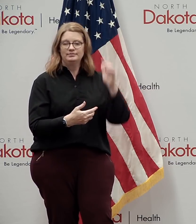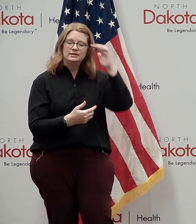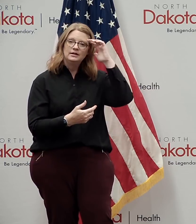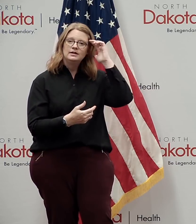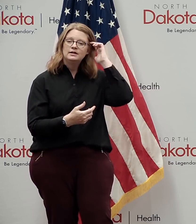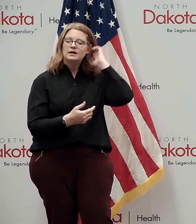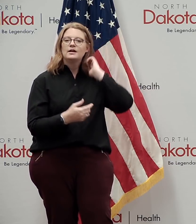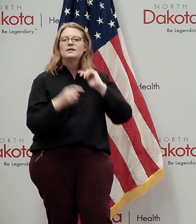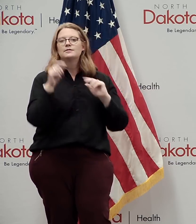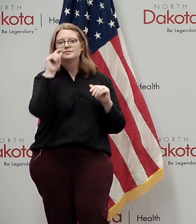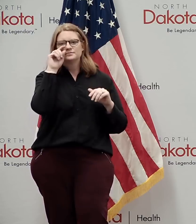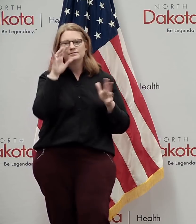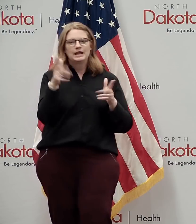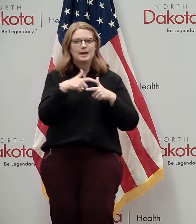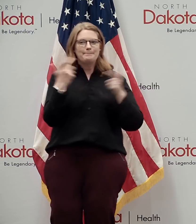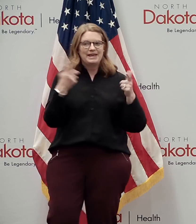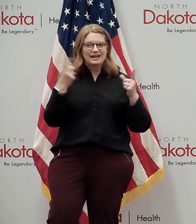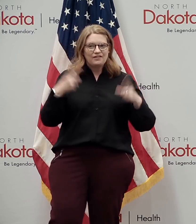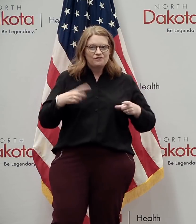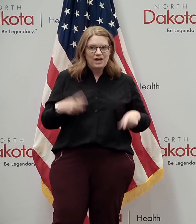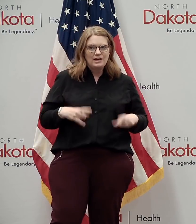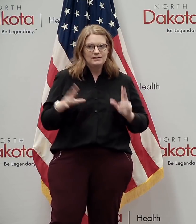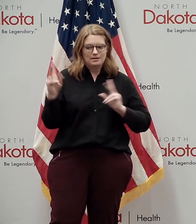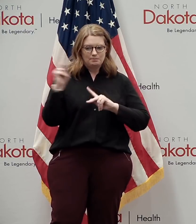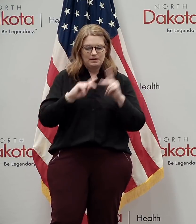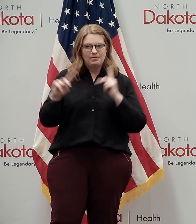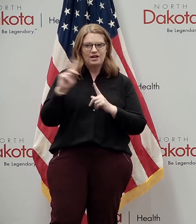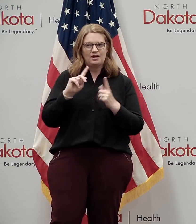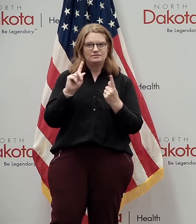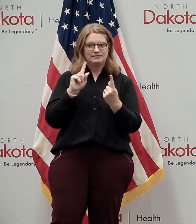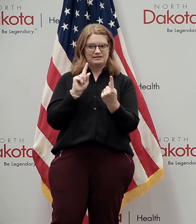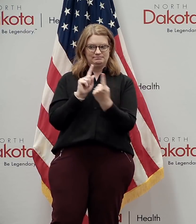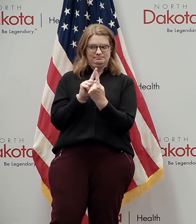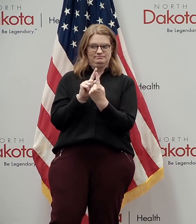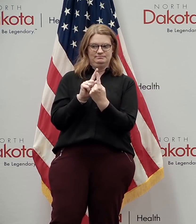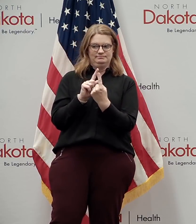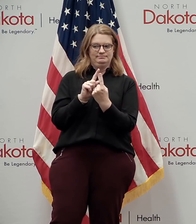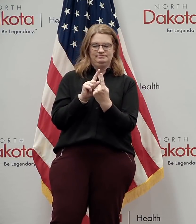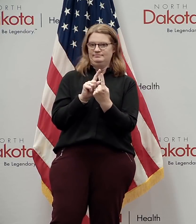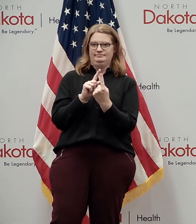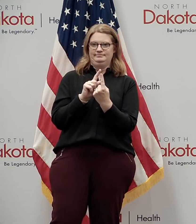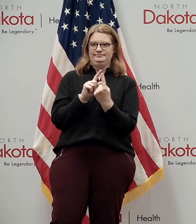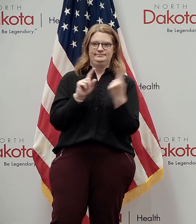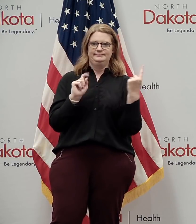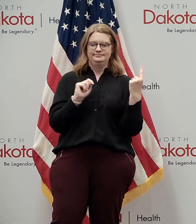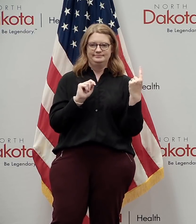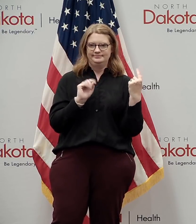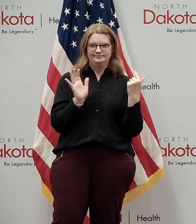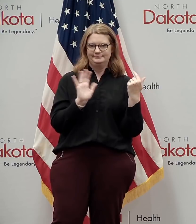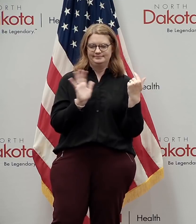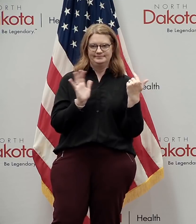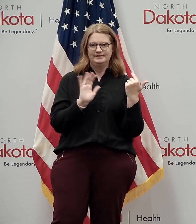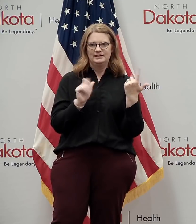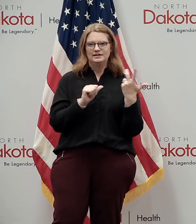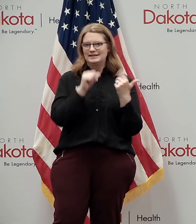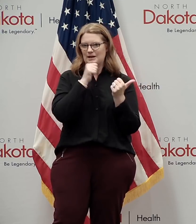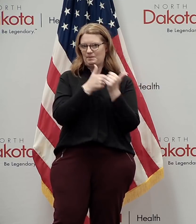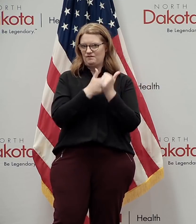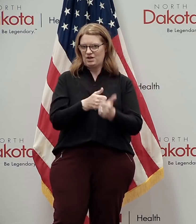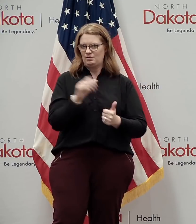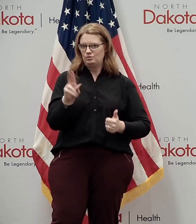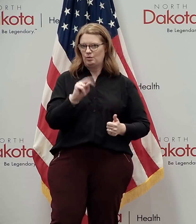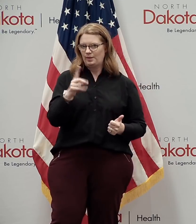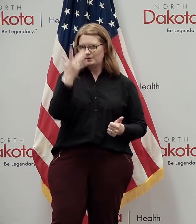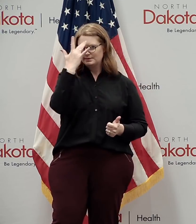event where people are in close contact with each other, that would not be sort of following a North Dakota